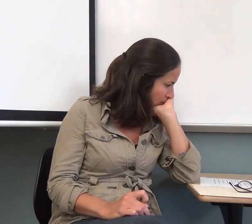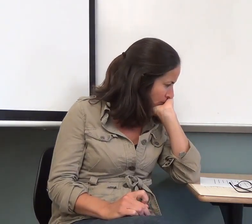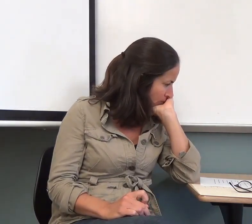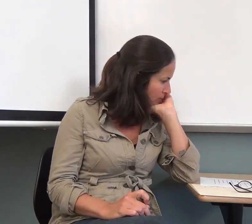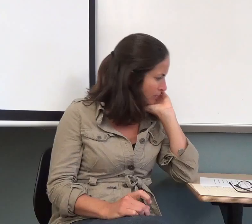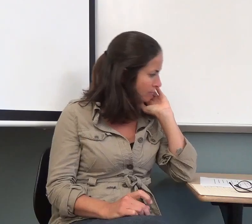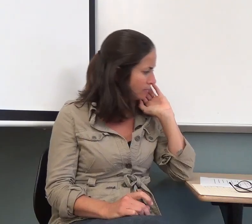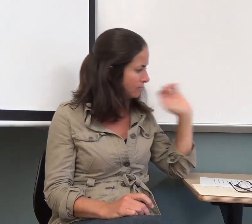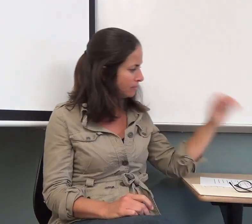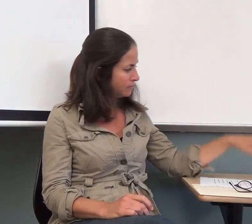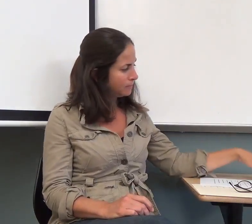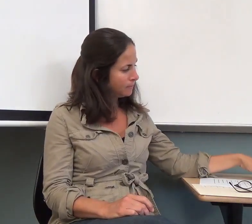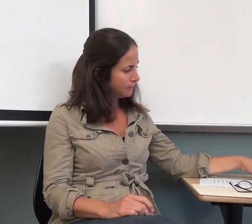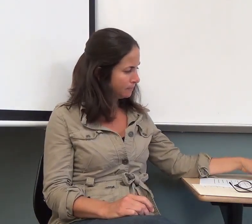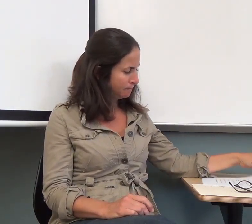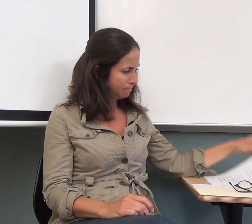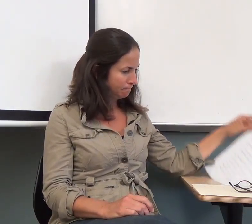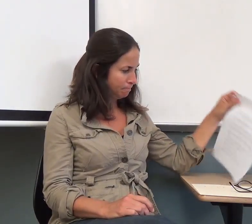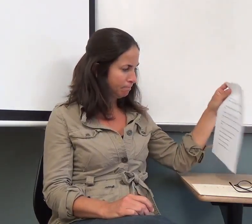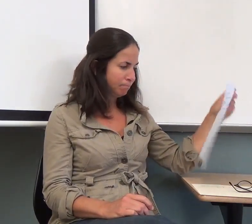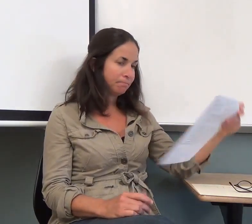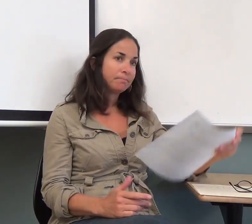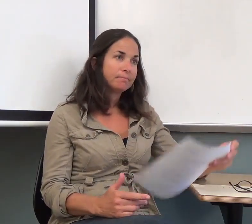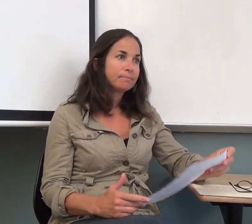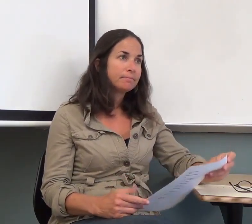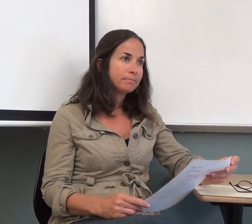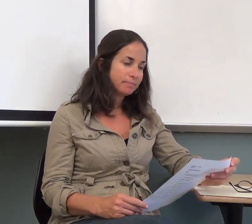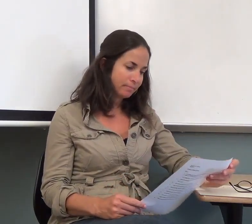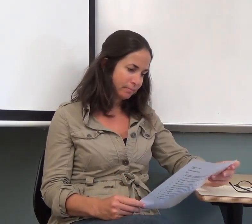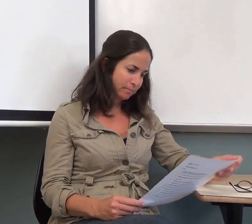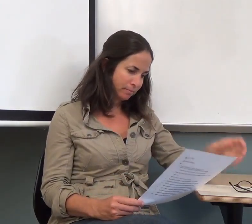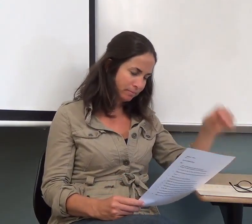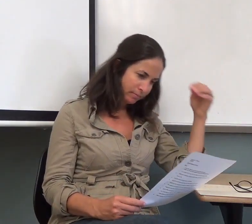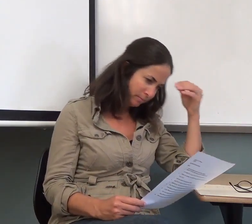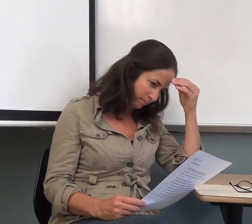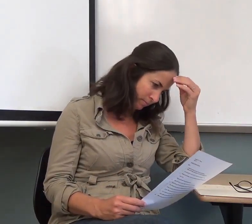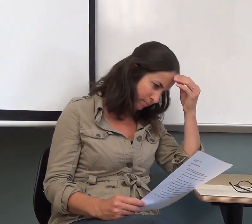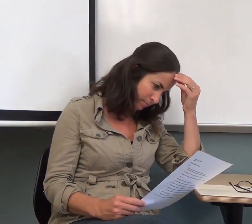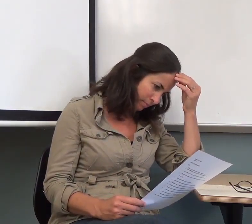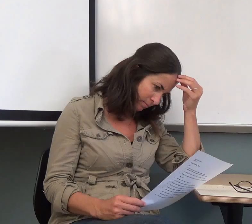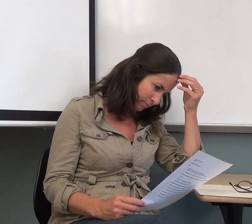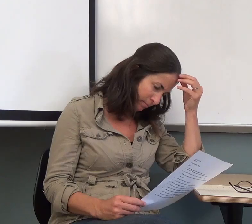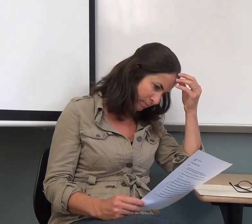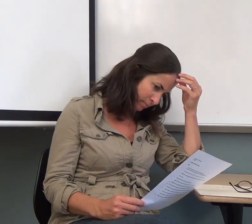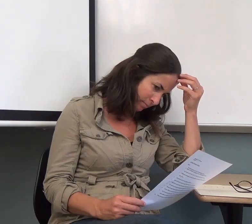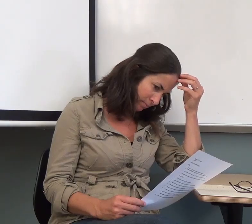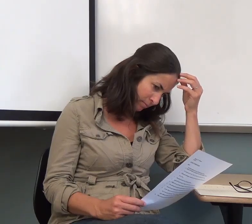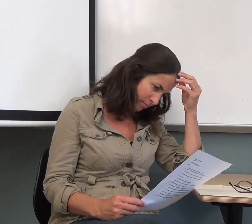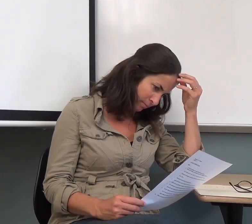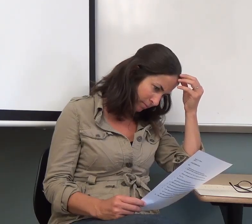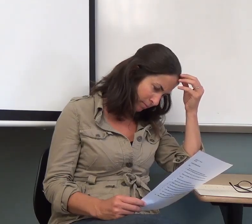Maria? Here. Uriel? Here. Michael? Here. Beatrice? Here. Charles? Here. Ginger? Here. Melissa?